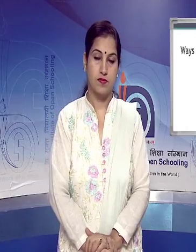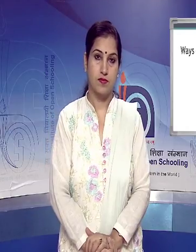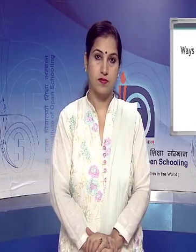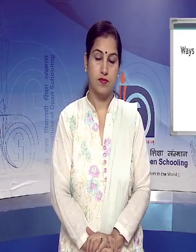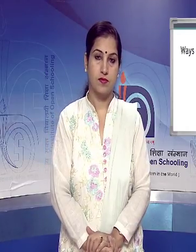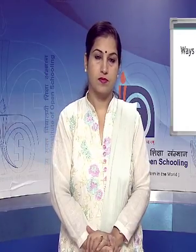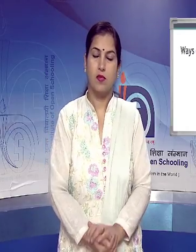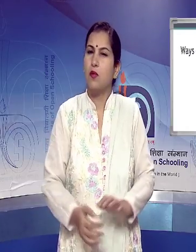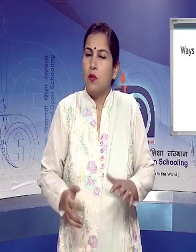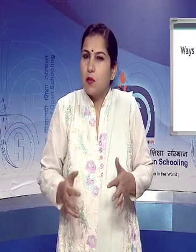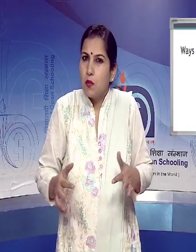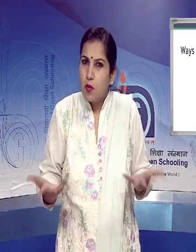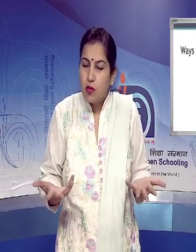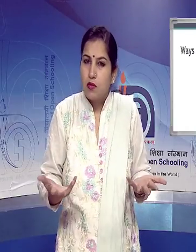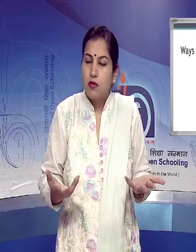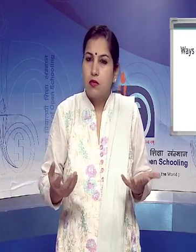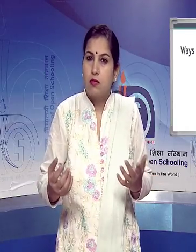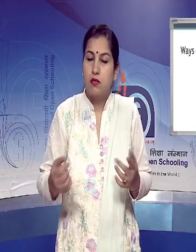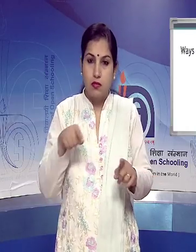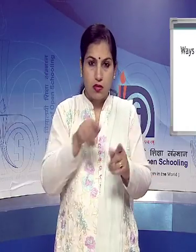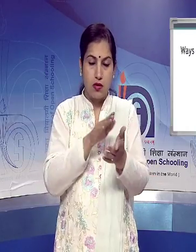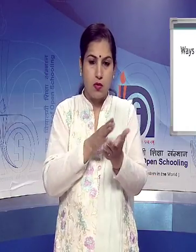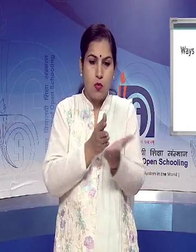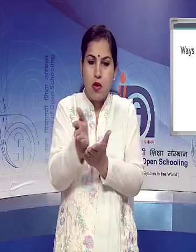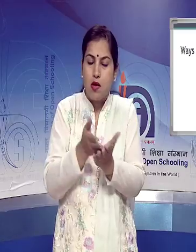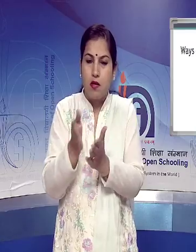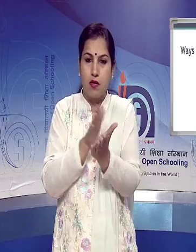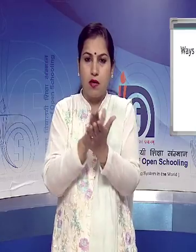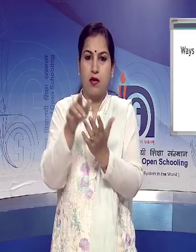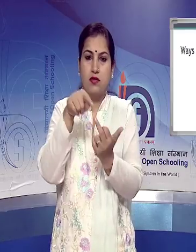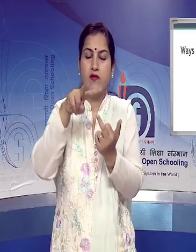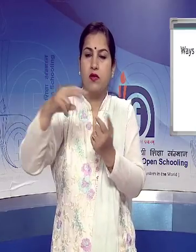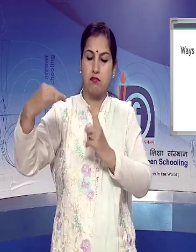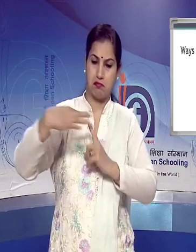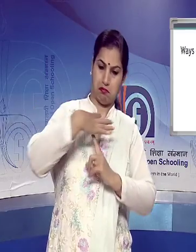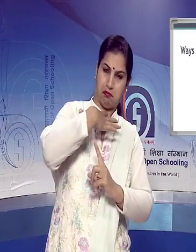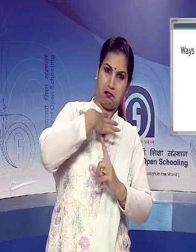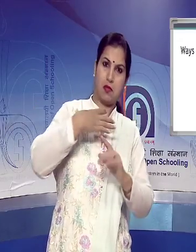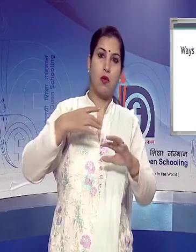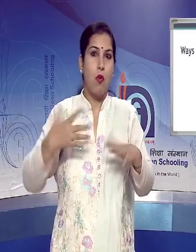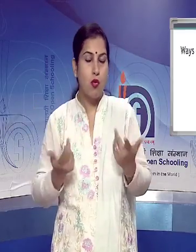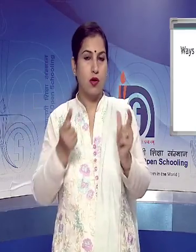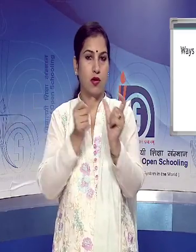What are the ways of transmission of HIV or AIDS?